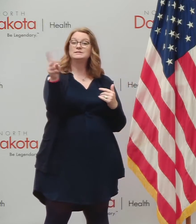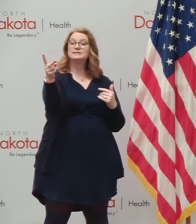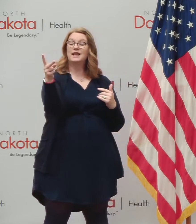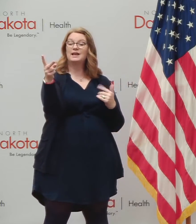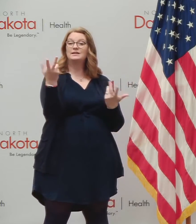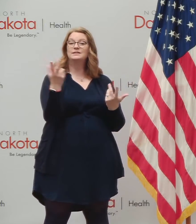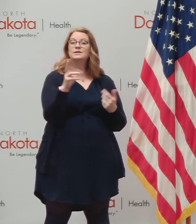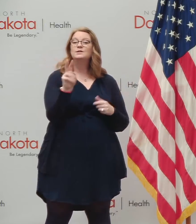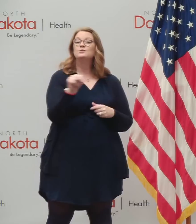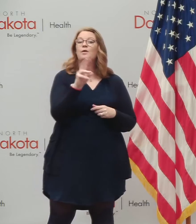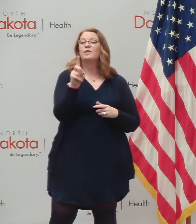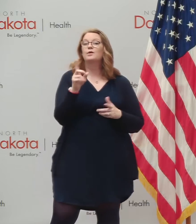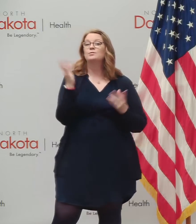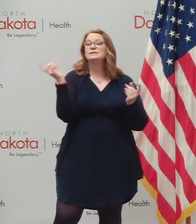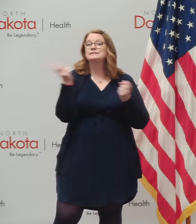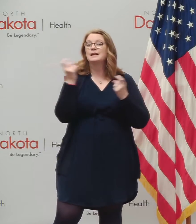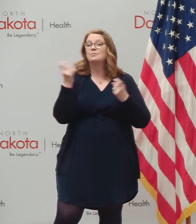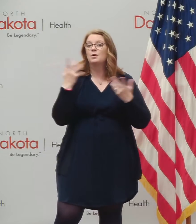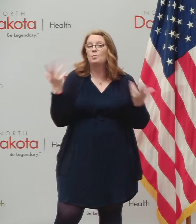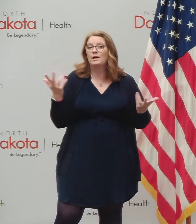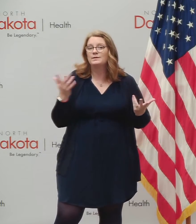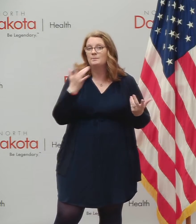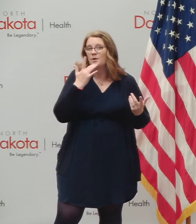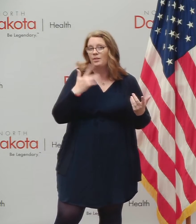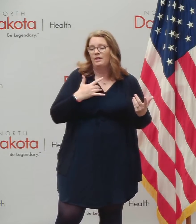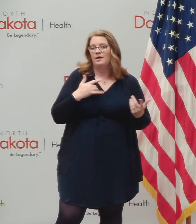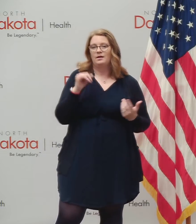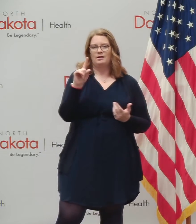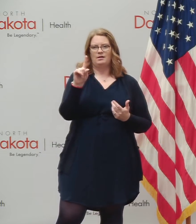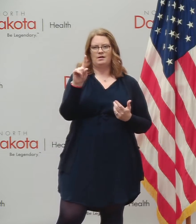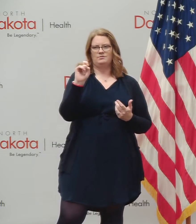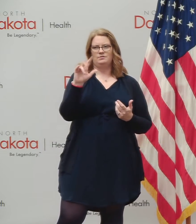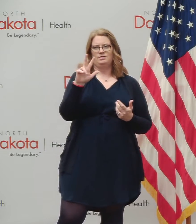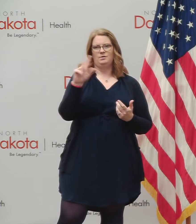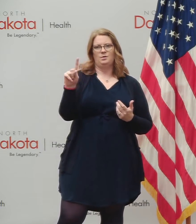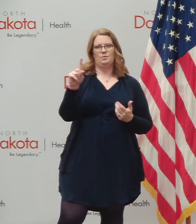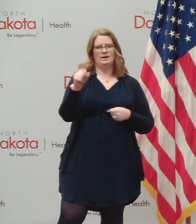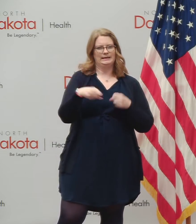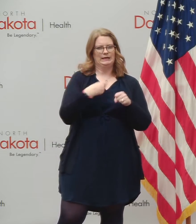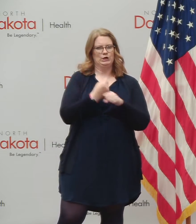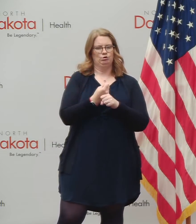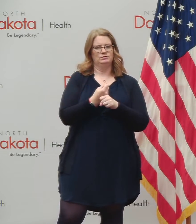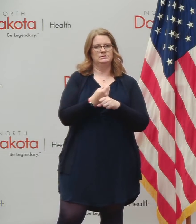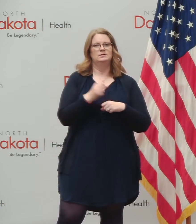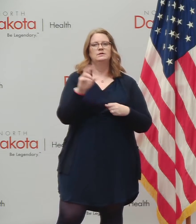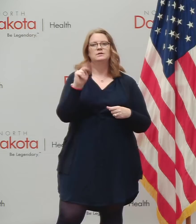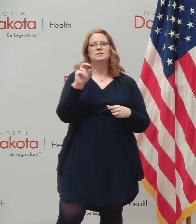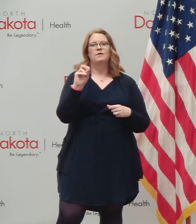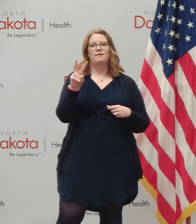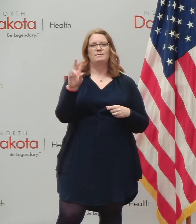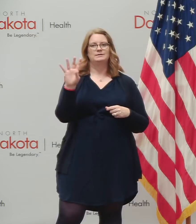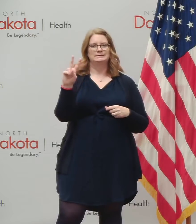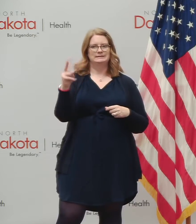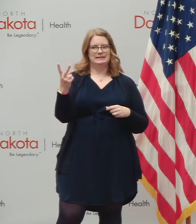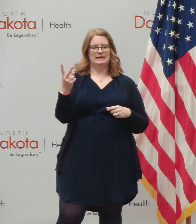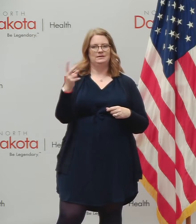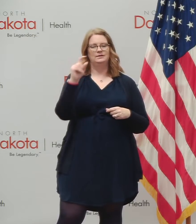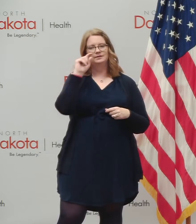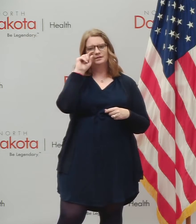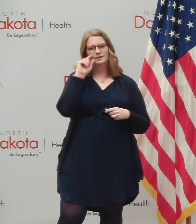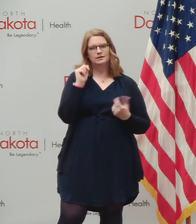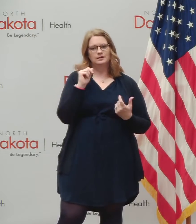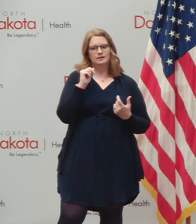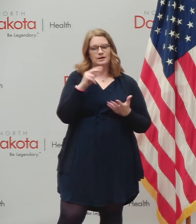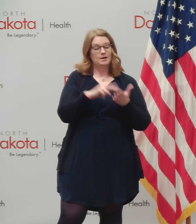North Dakota will celebrate its birthday, 131 years young on November 2nd. And of course,